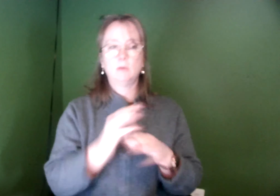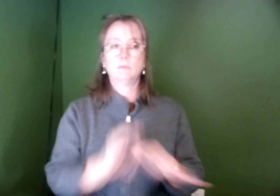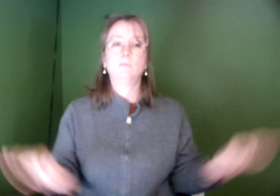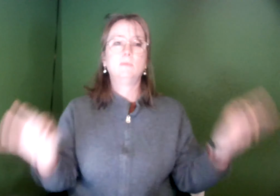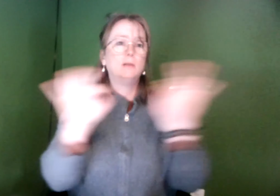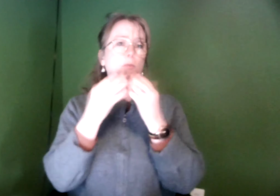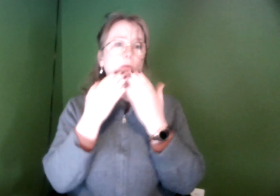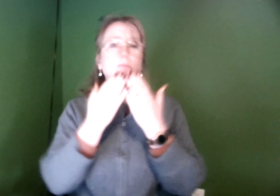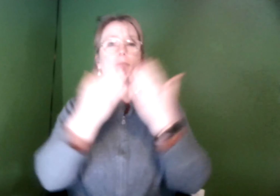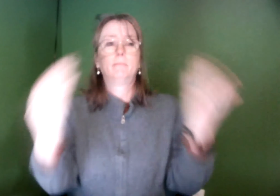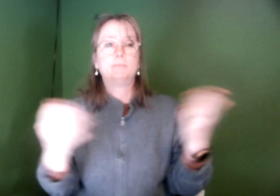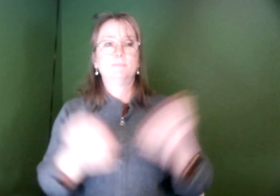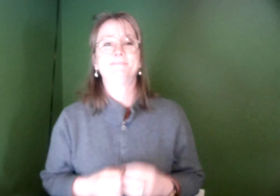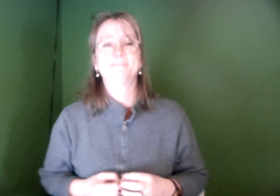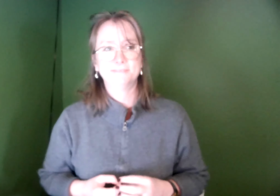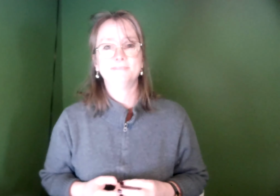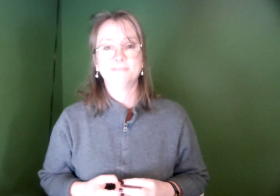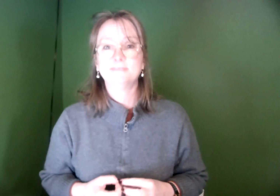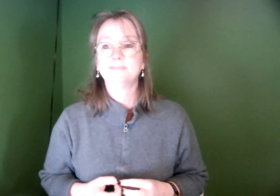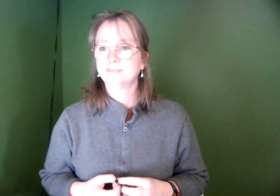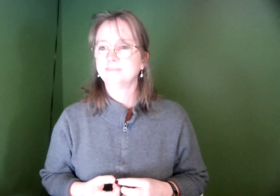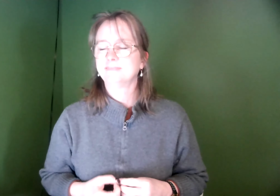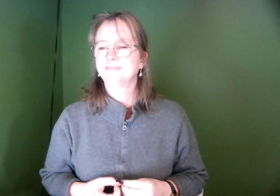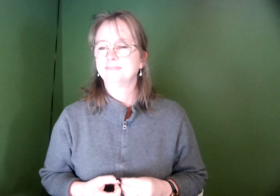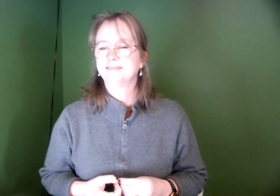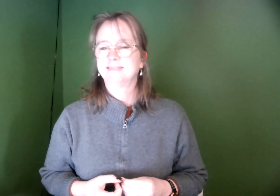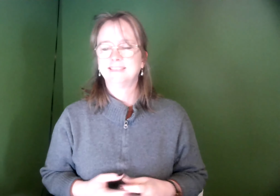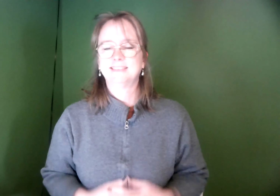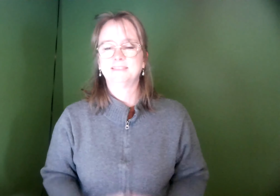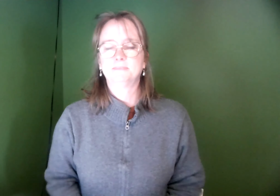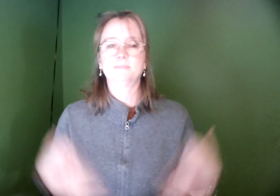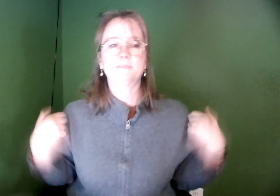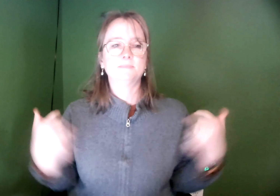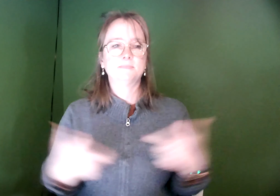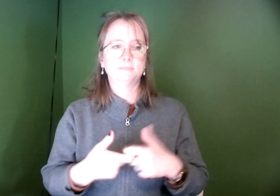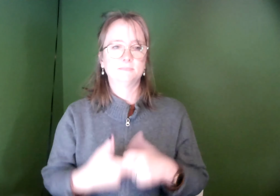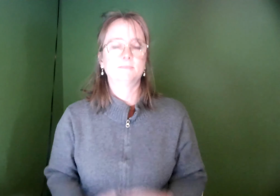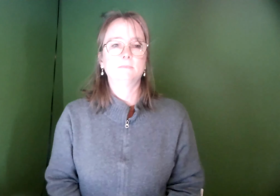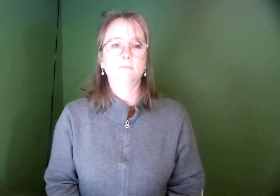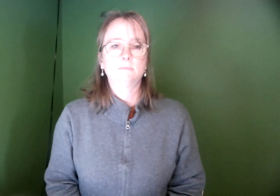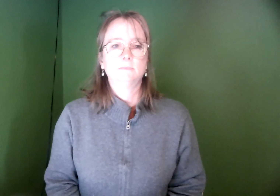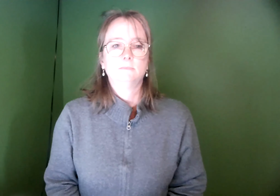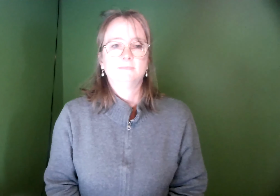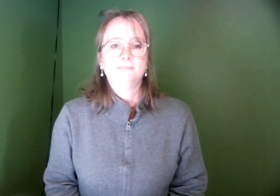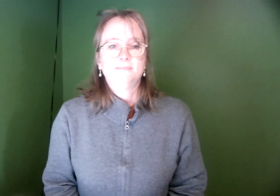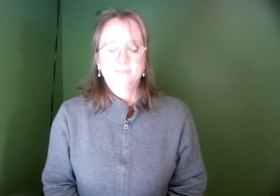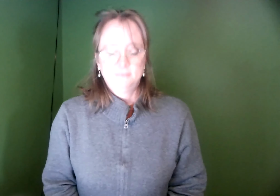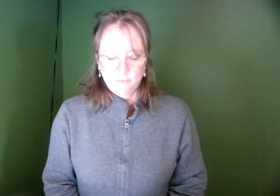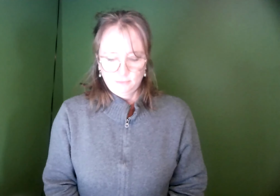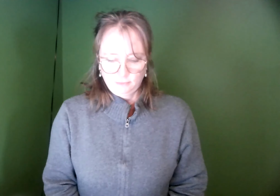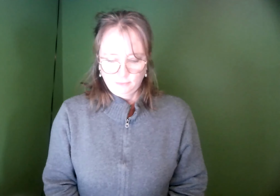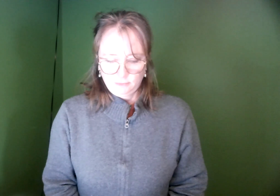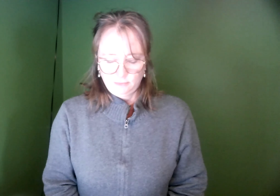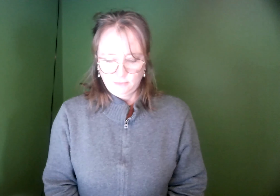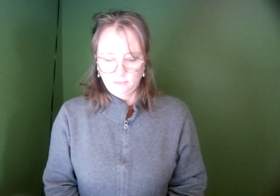you. Thank you. Muy See you in the other agradecidos a room. todos ustedes. Nos vemos en la otra sala. Muy agradecido él. Espera que este